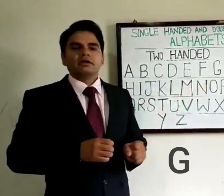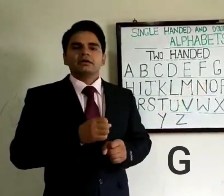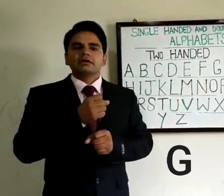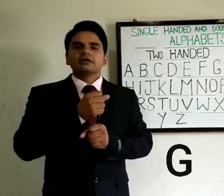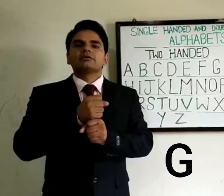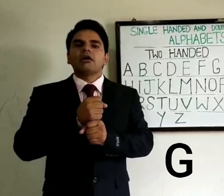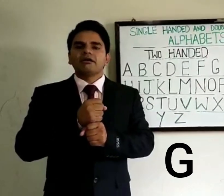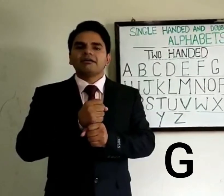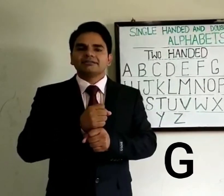G,